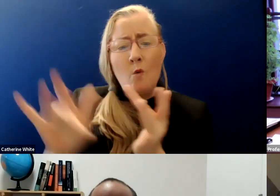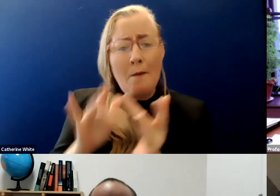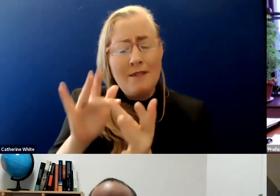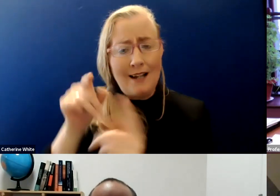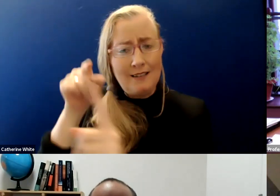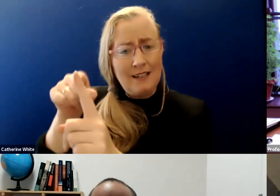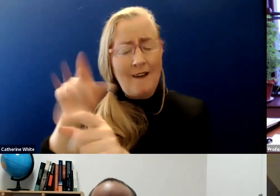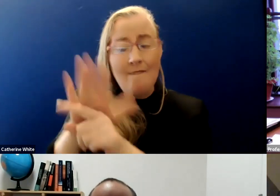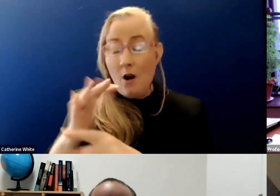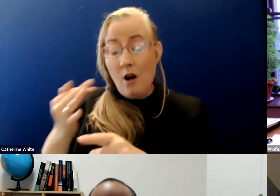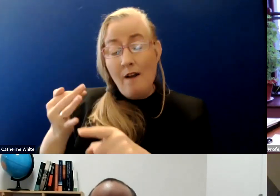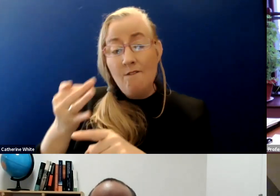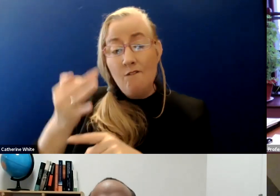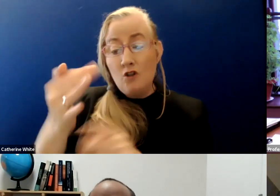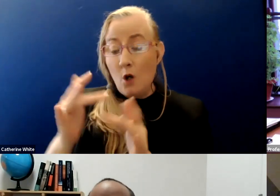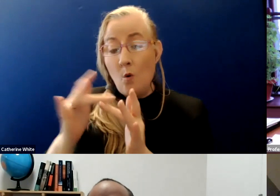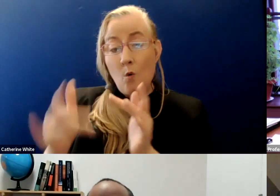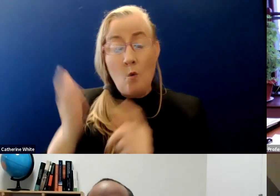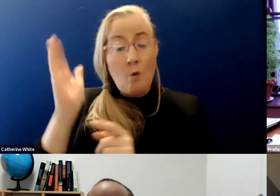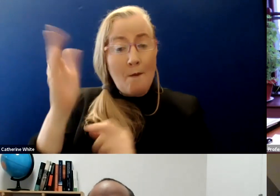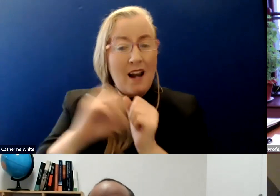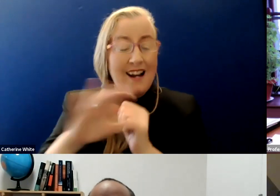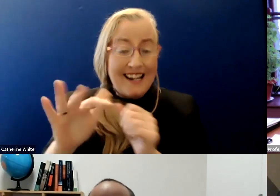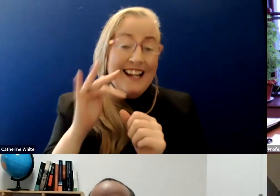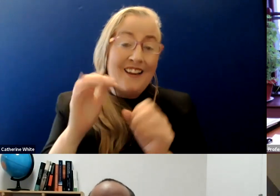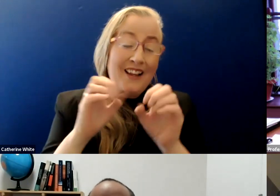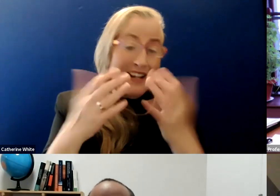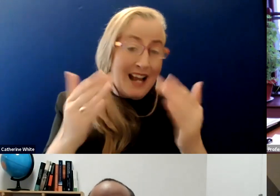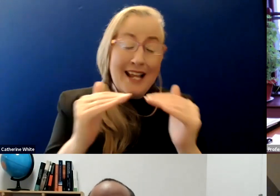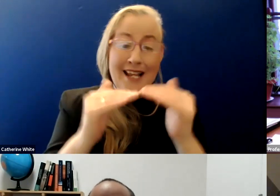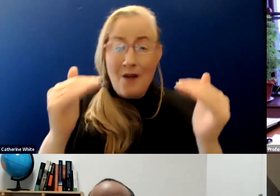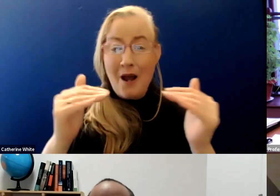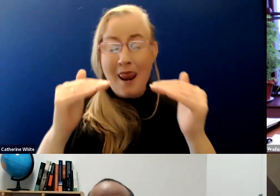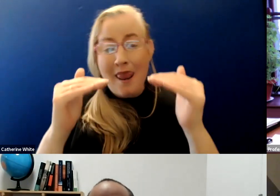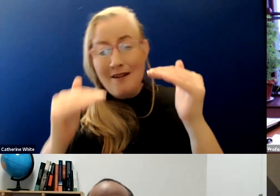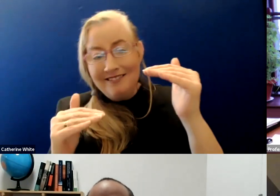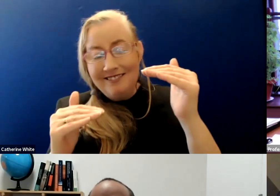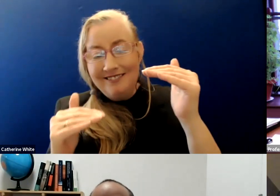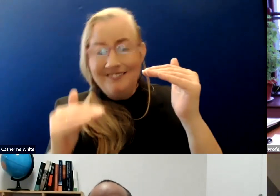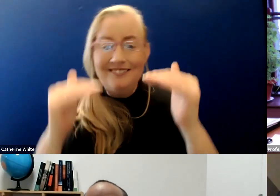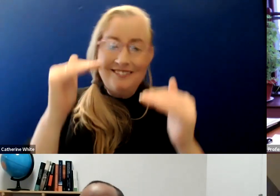for future webinars of equal, if not maybe a little less, but maybe some